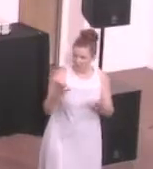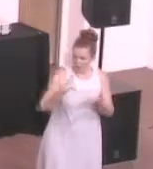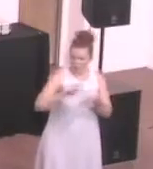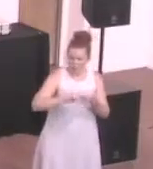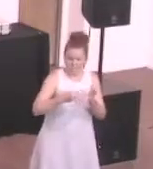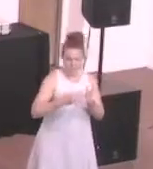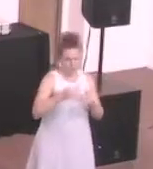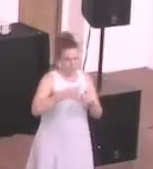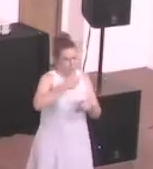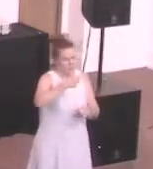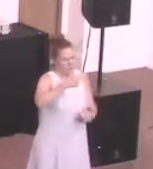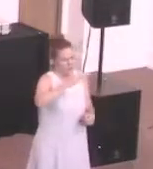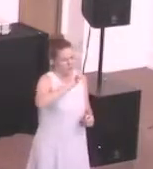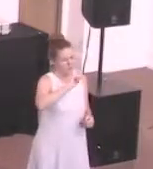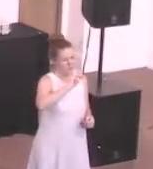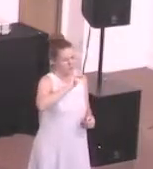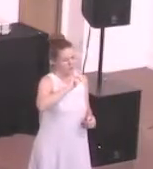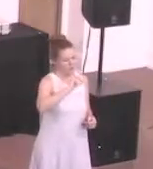to hinder.